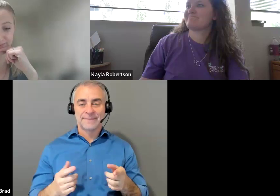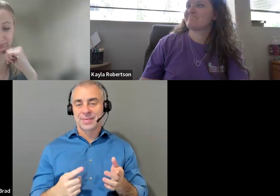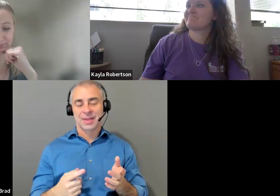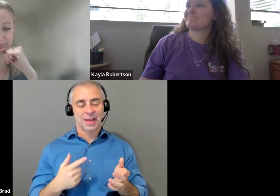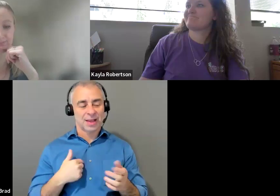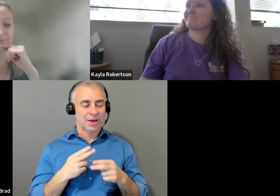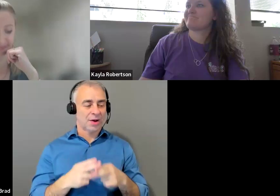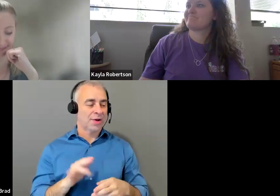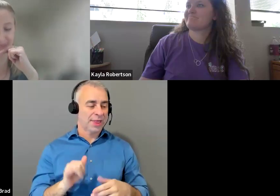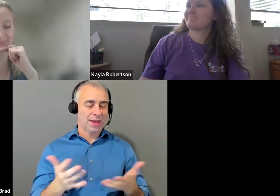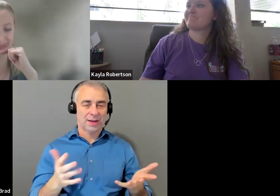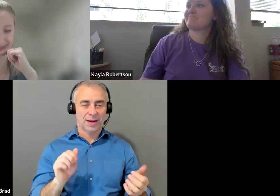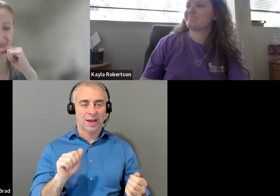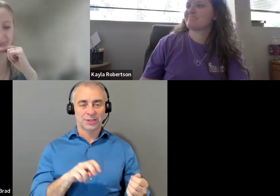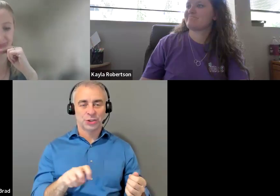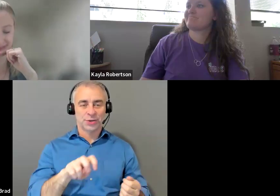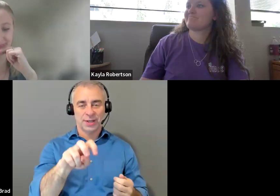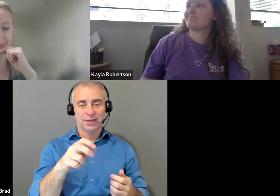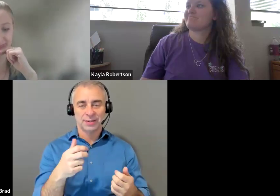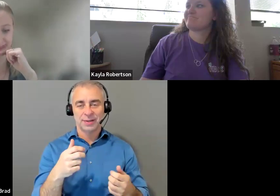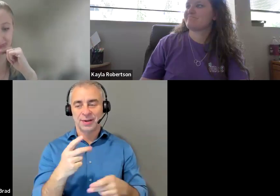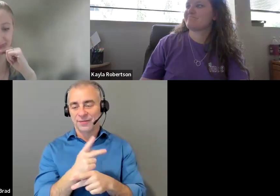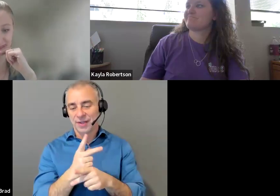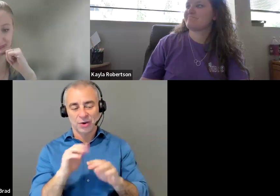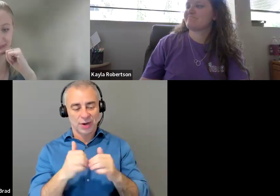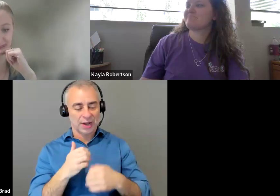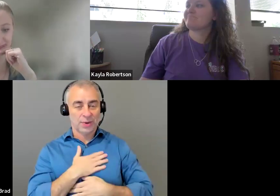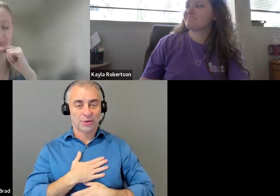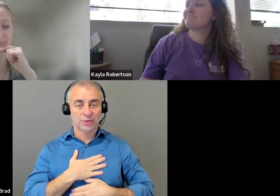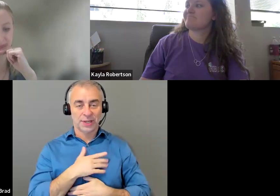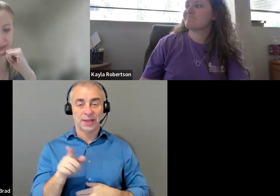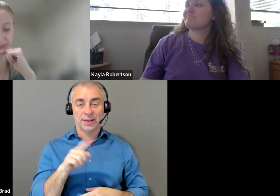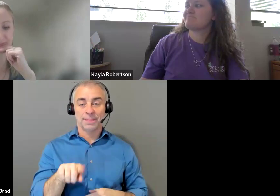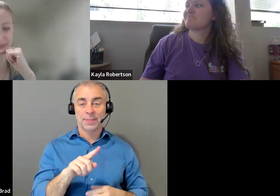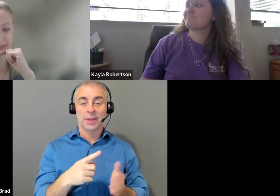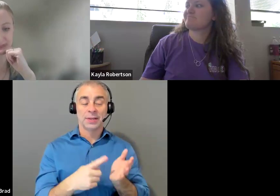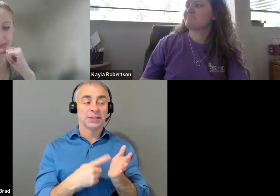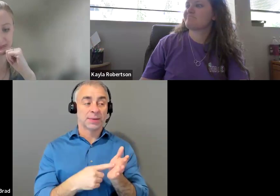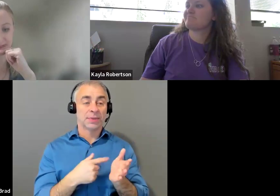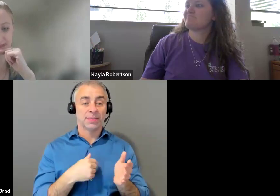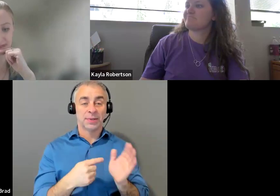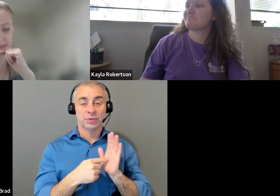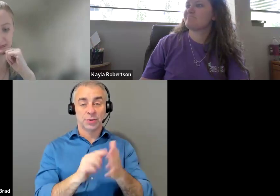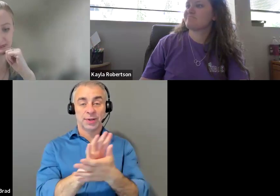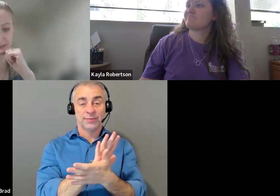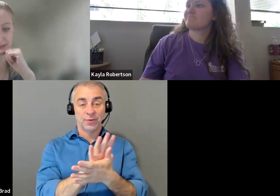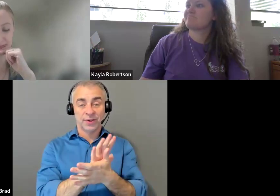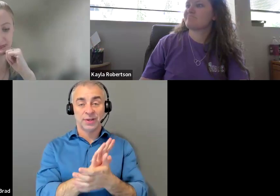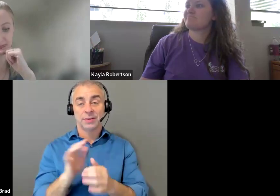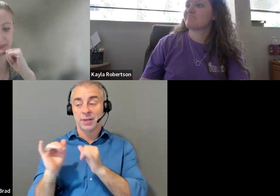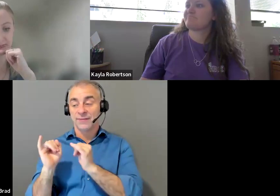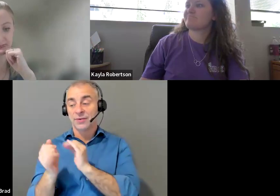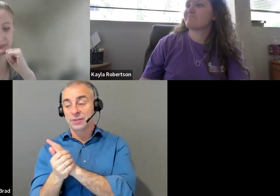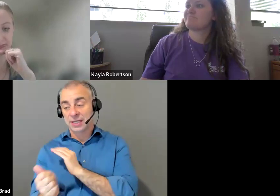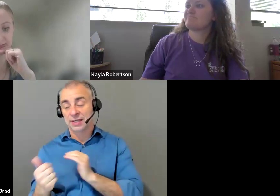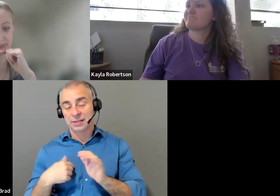out things to keep them entertained. Sometimes I use videos. When we talk about interviewing skills, I'll show them an